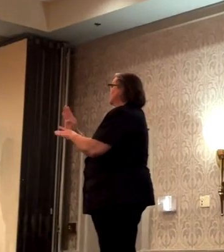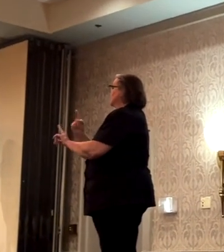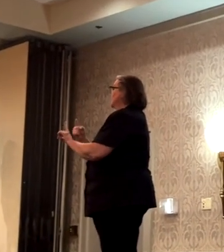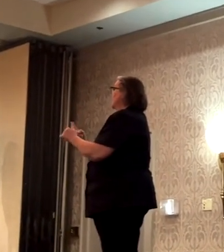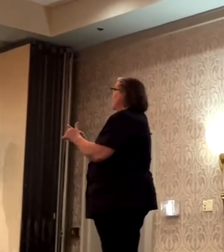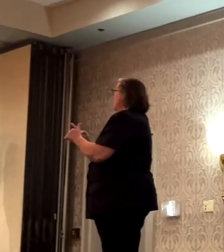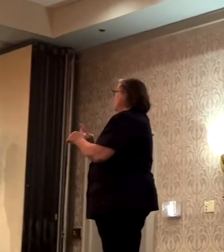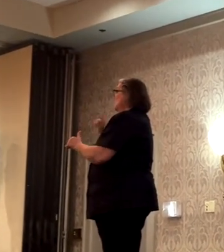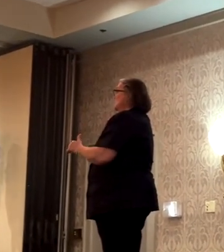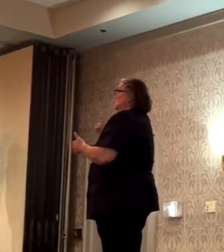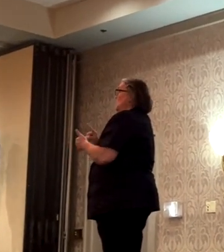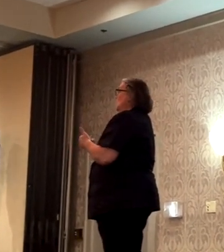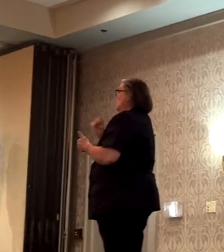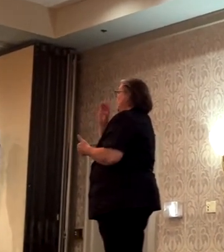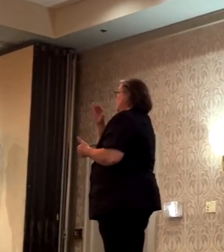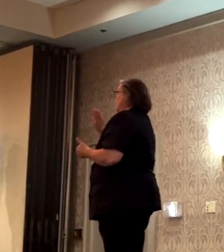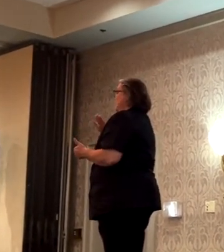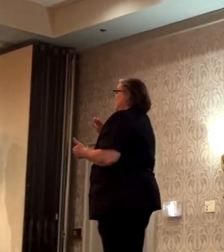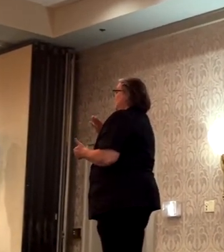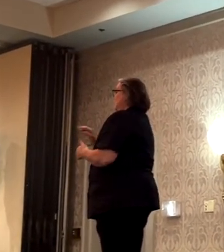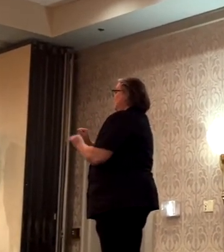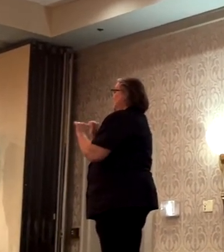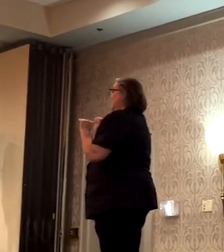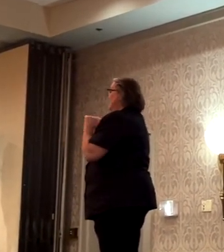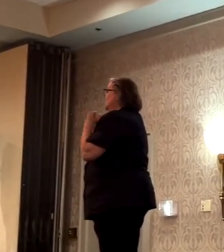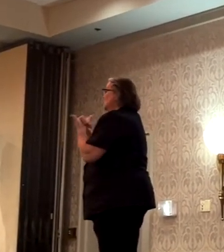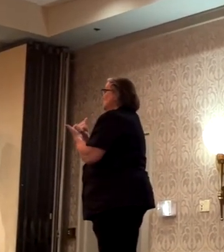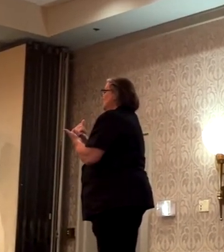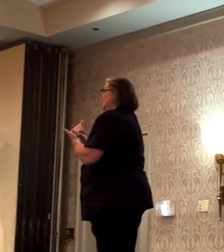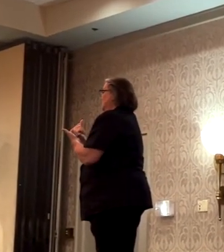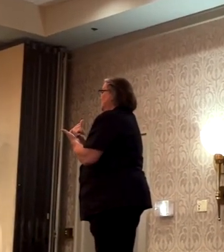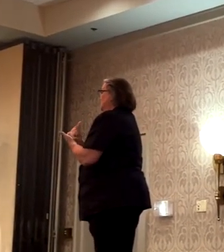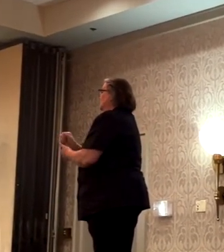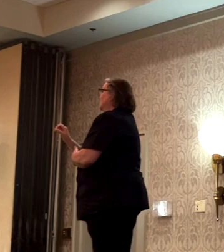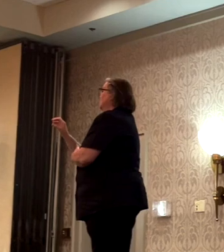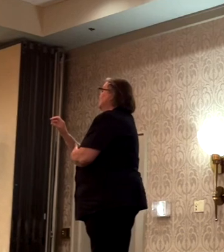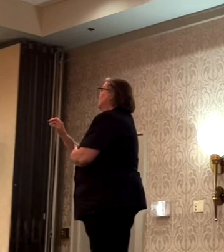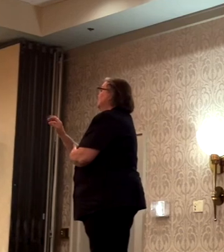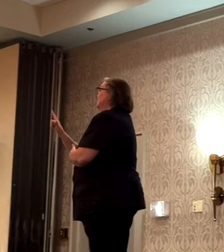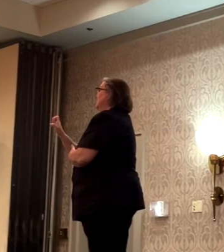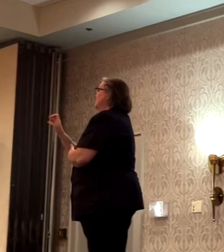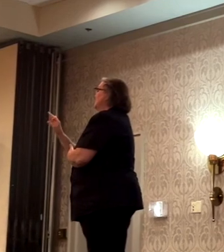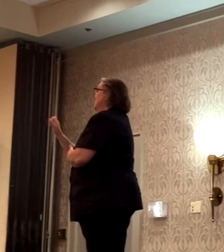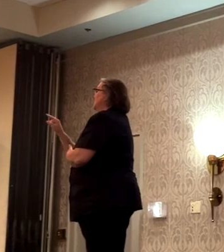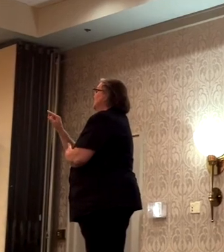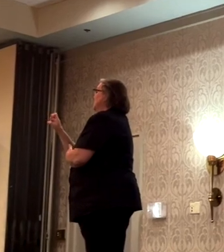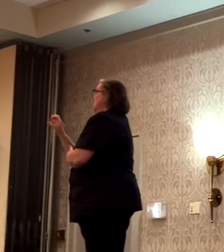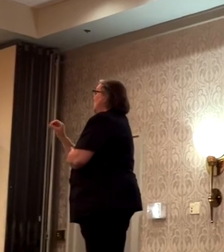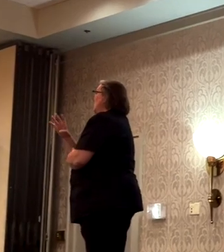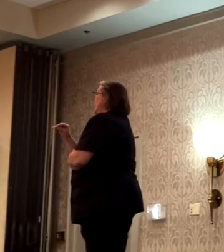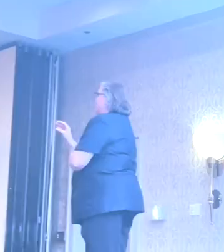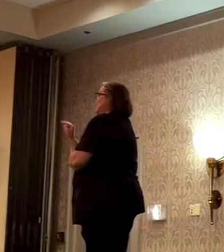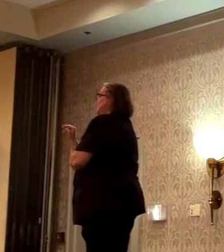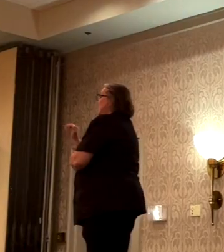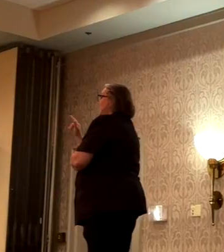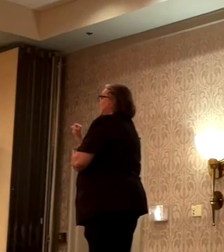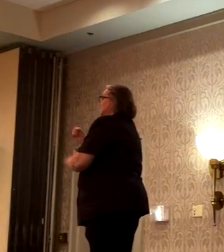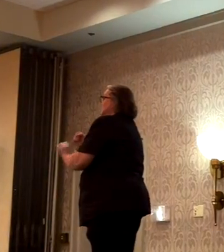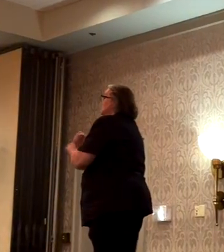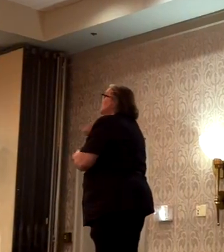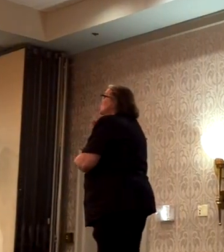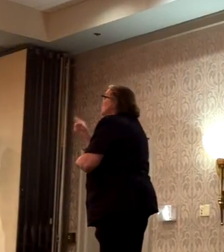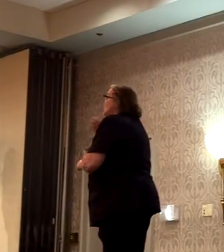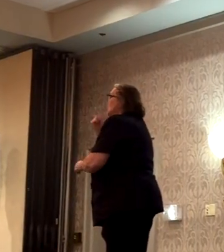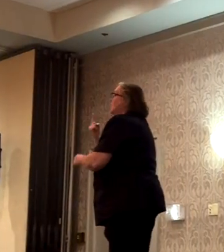female associate, Gunning, LaFazia, and Knives. And she made certain she wasn't there to do the